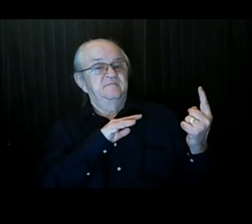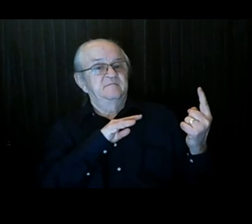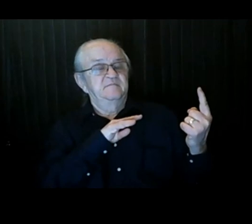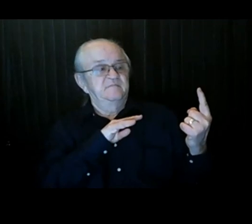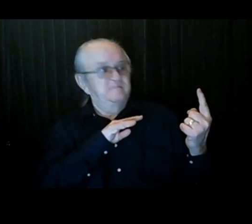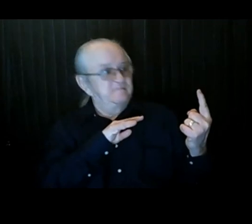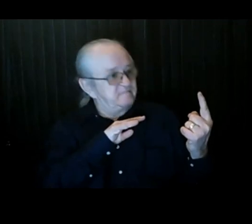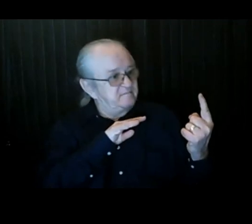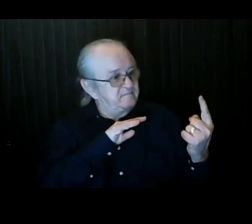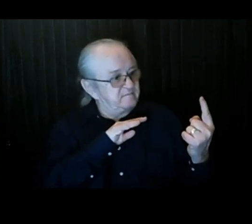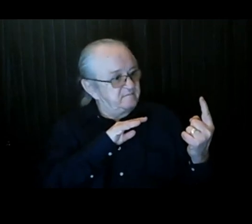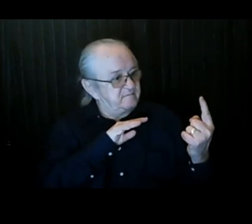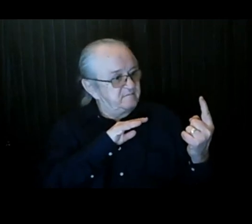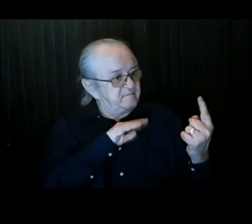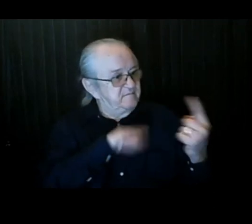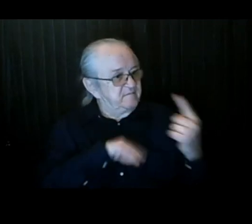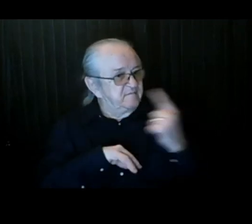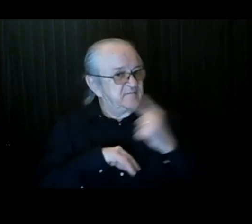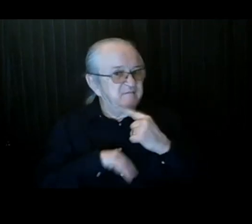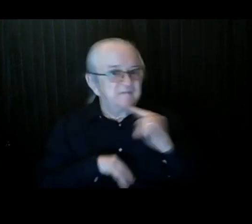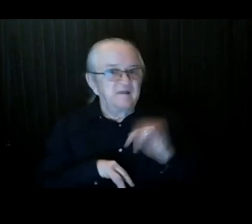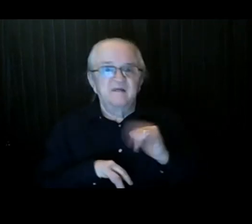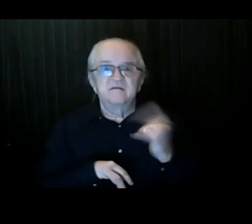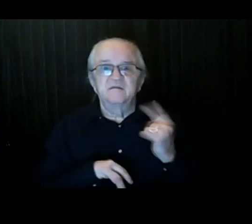somebody from Vogue magazine.